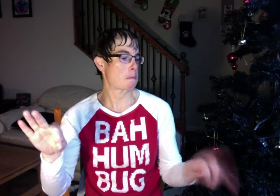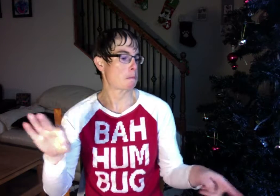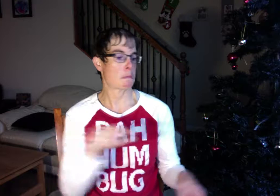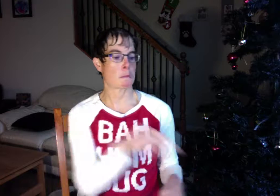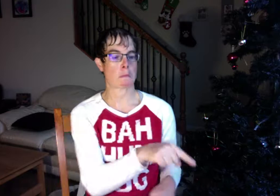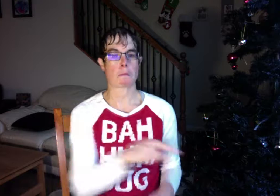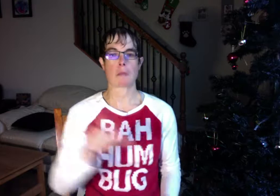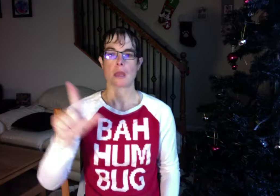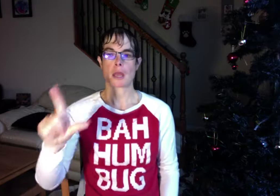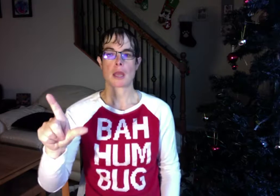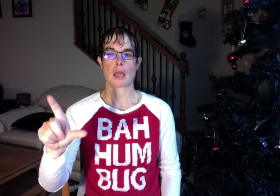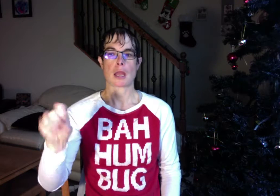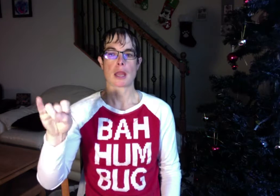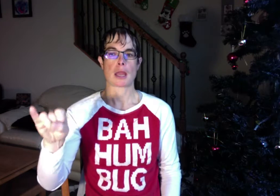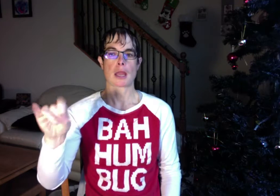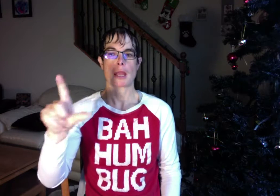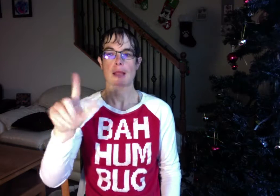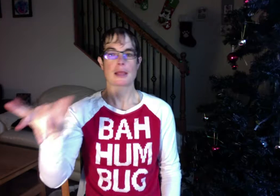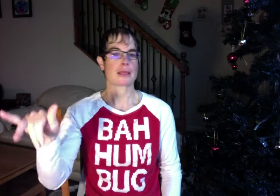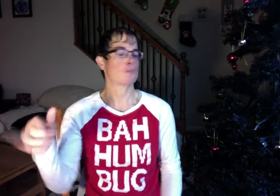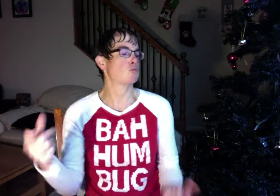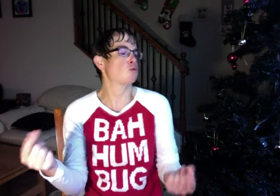Darius? The thing that Lily was